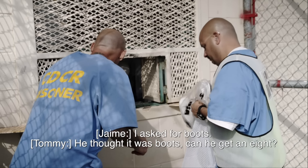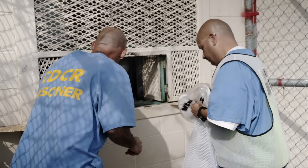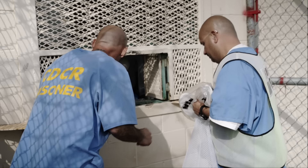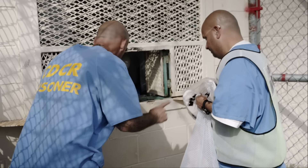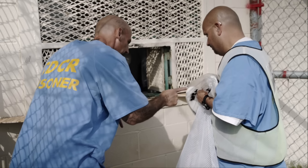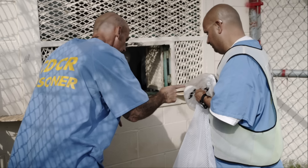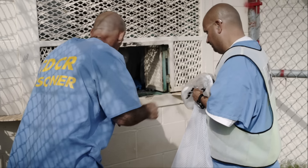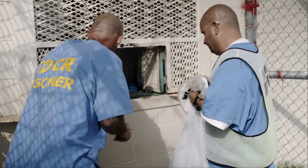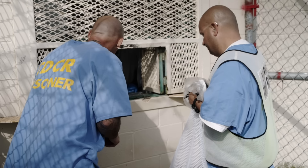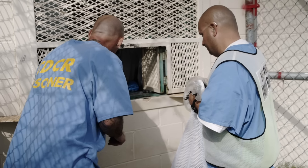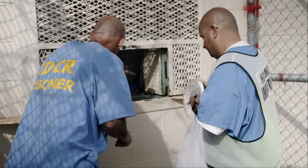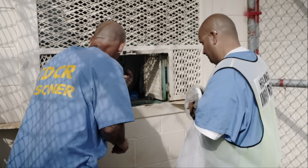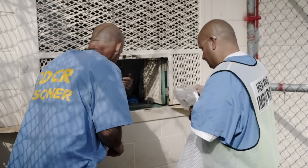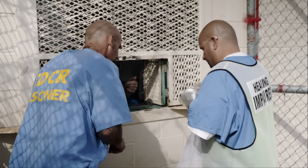8? No.